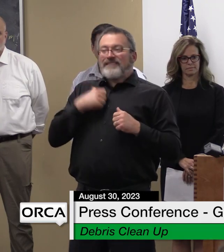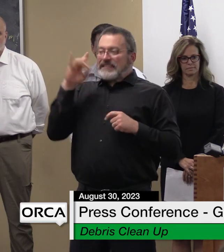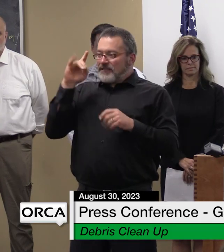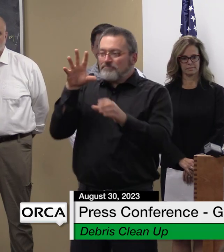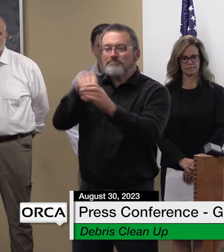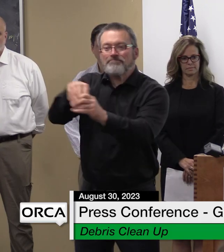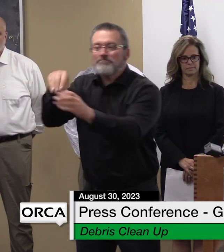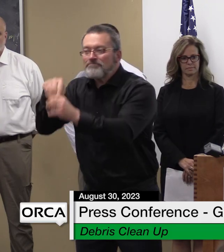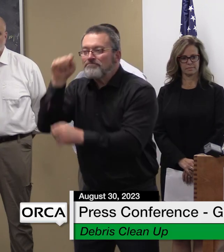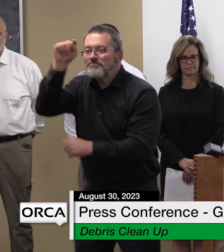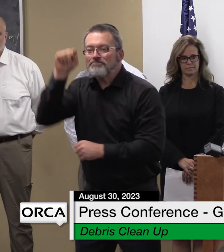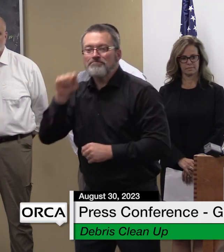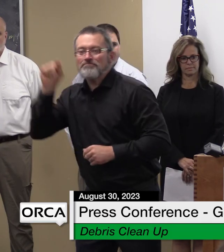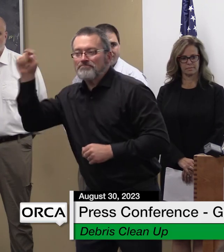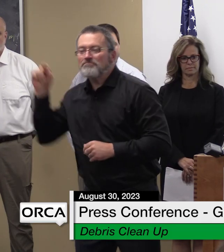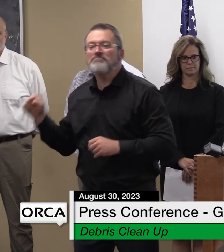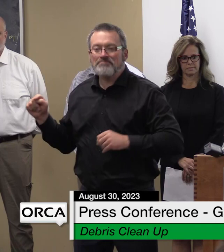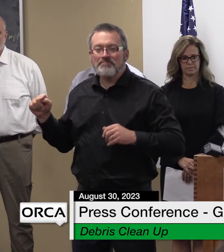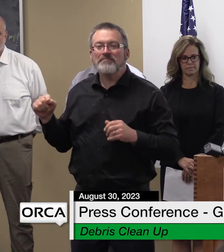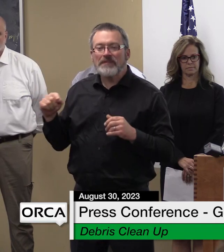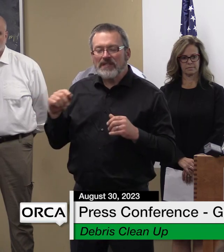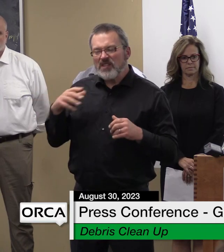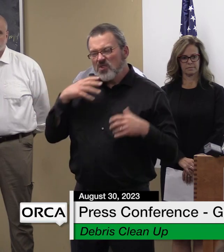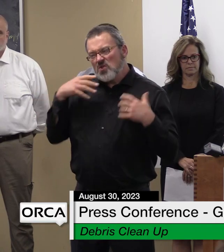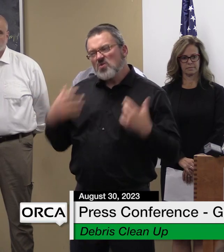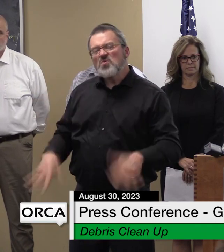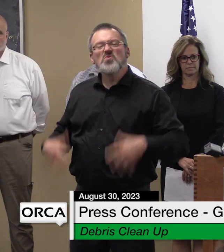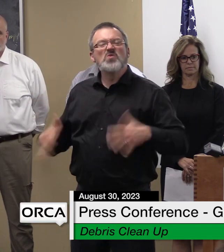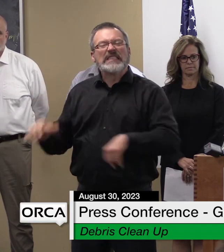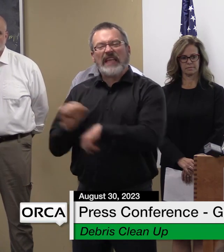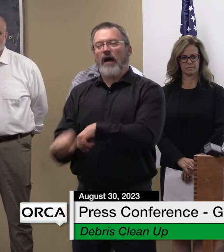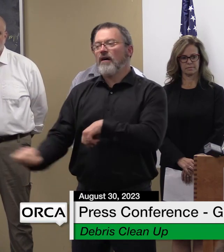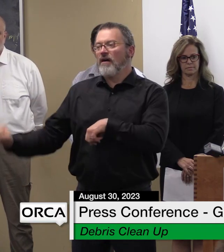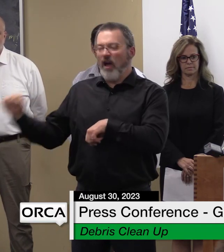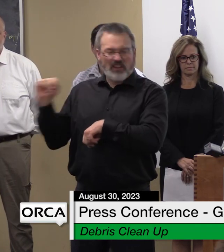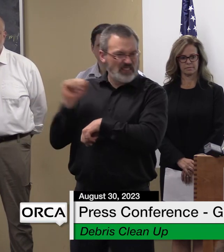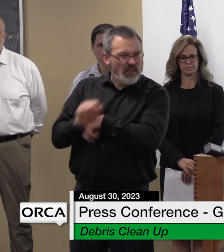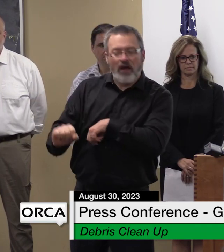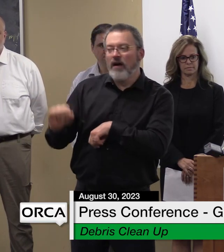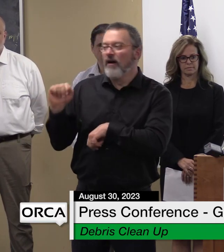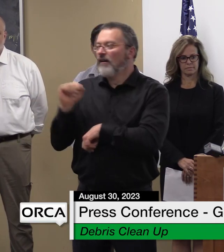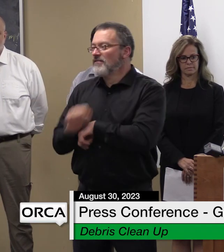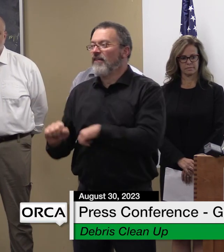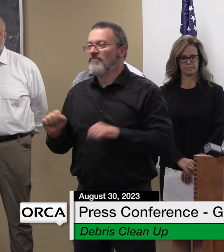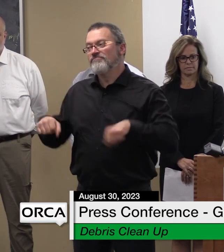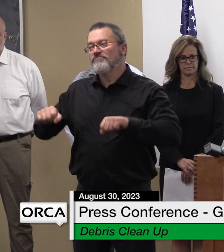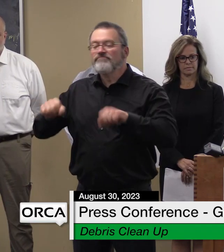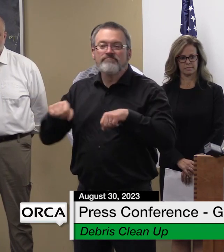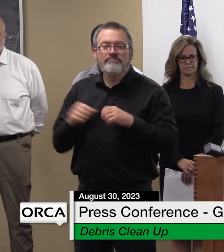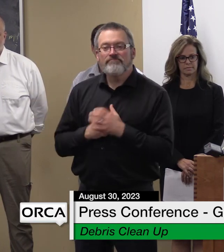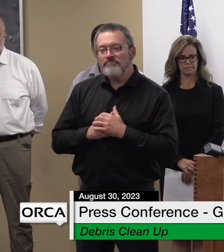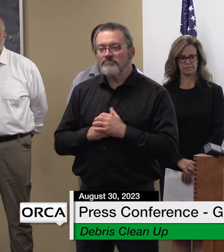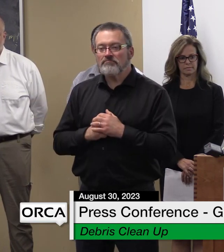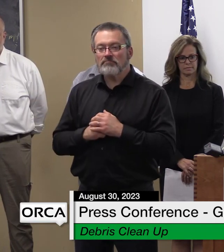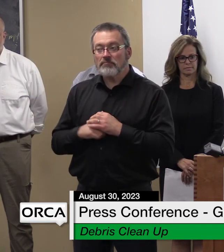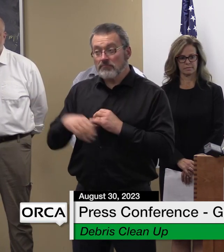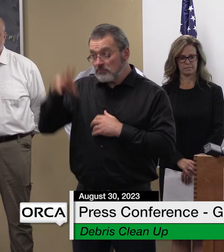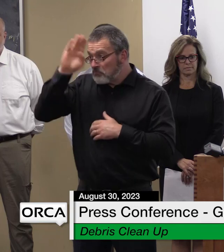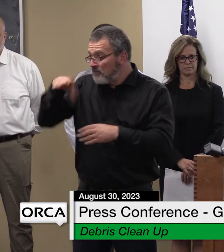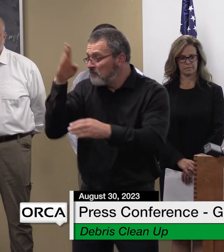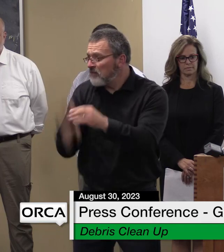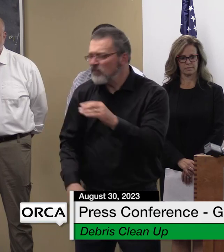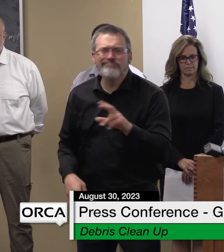state, is there's still a lot of work left to do. So, it's not over, and we'll continue to